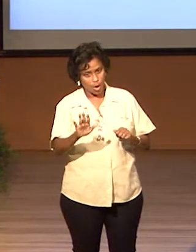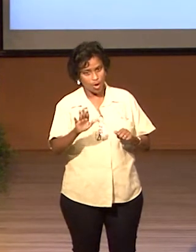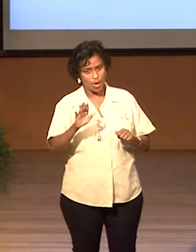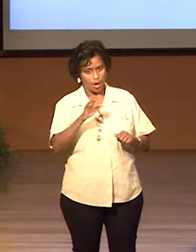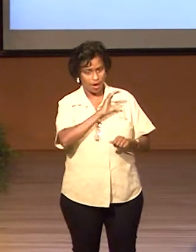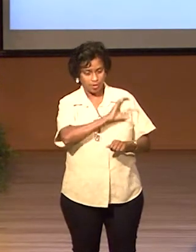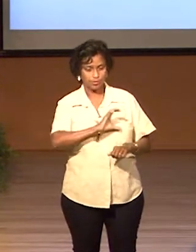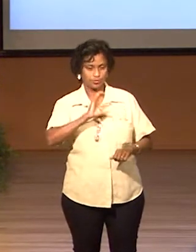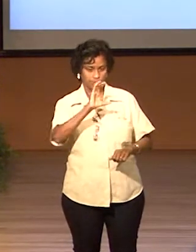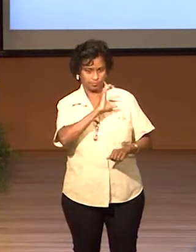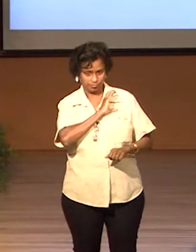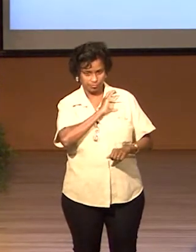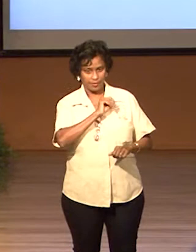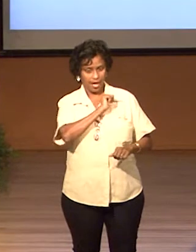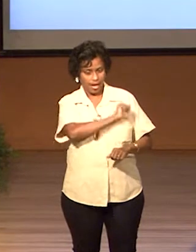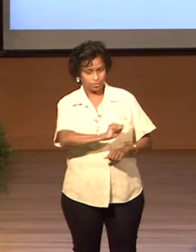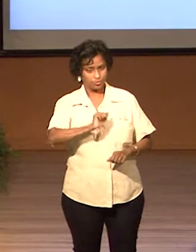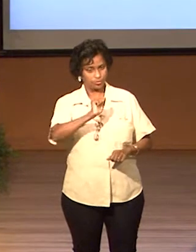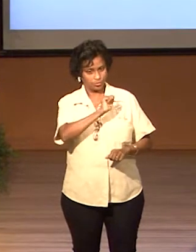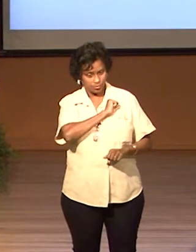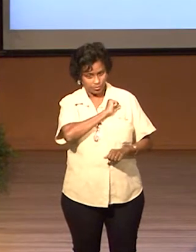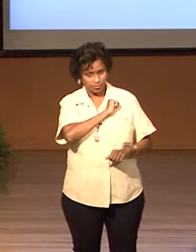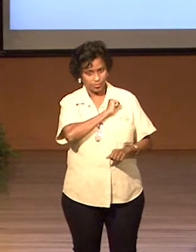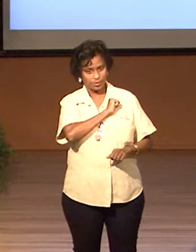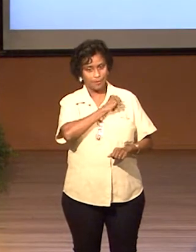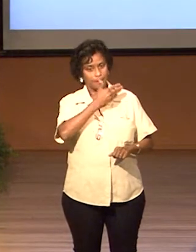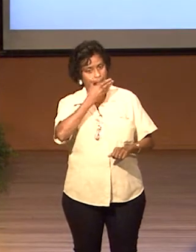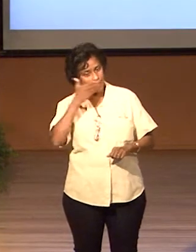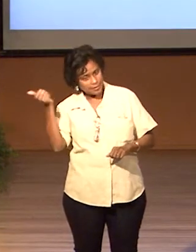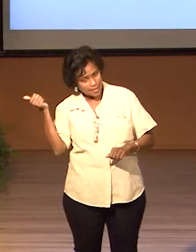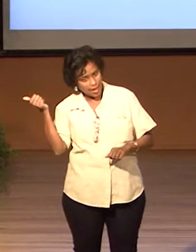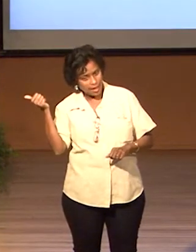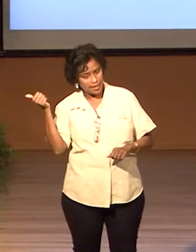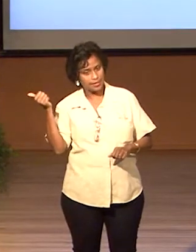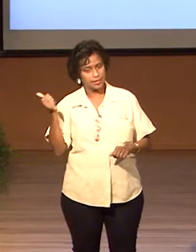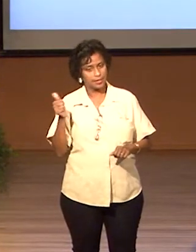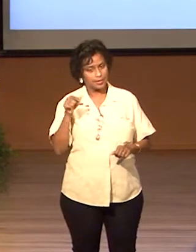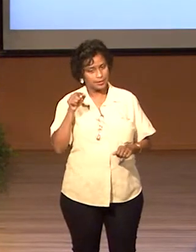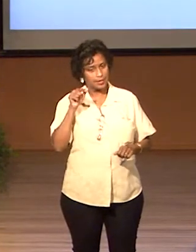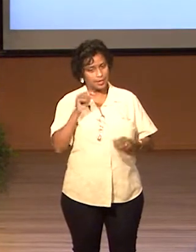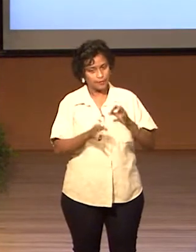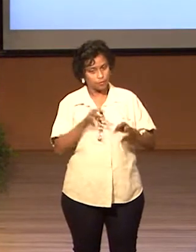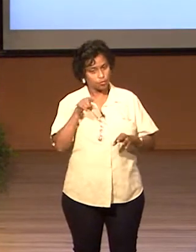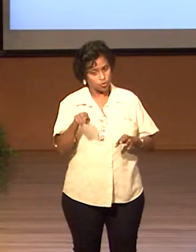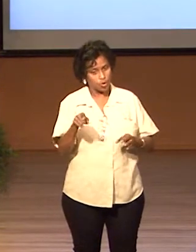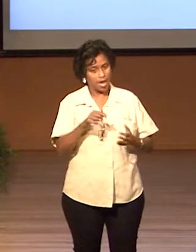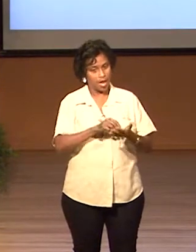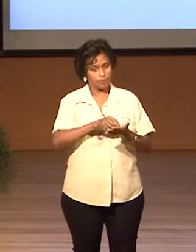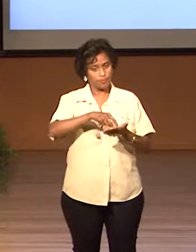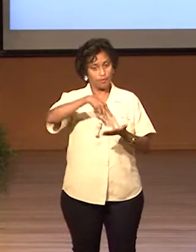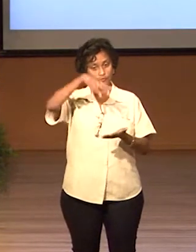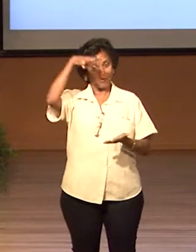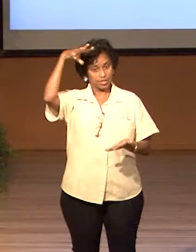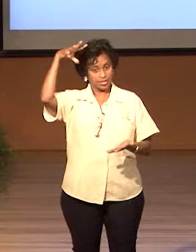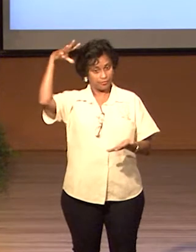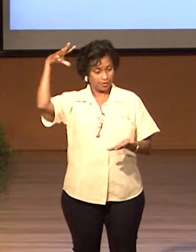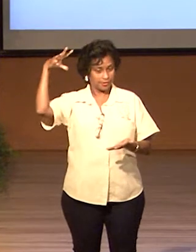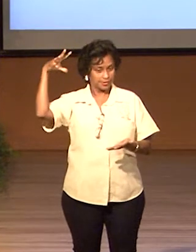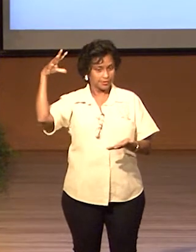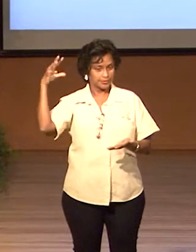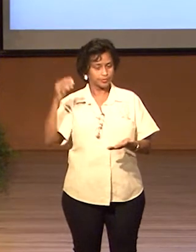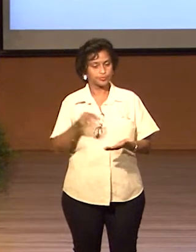legacy. It reminds me of a calypso by Explainer. It's called When Basil Comes, and I recommend it to everybody. Basil, of course,